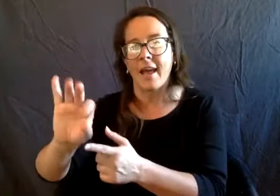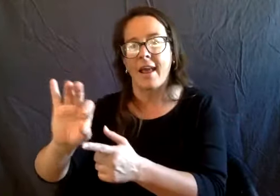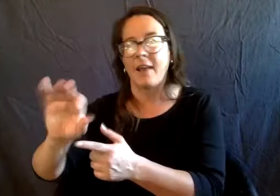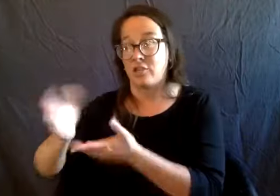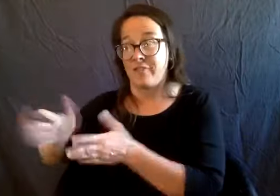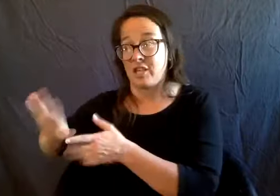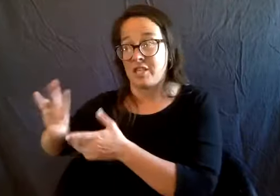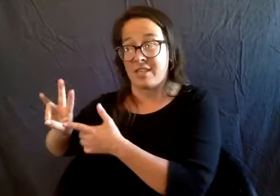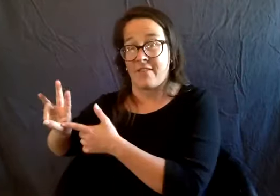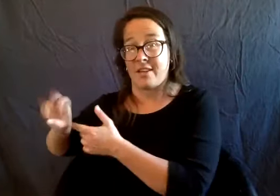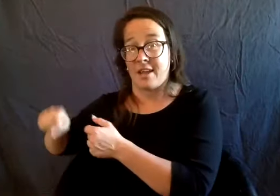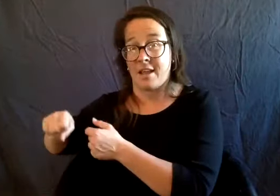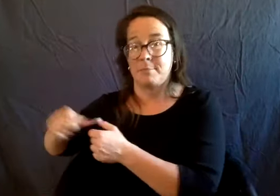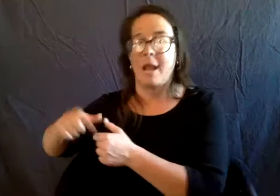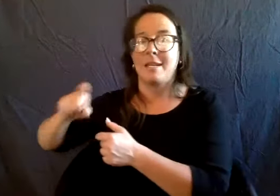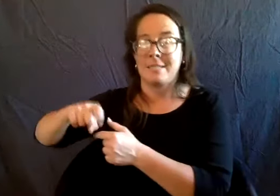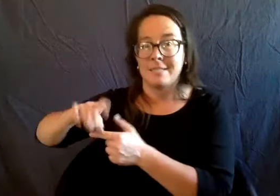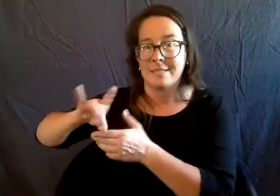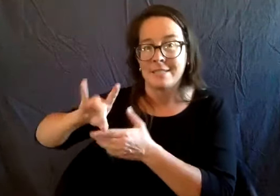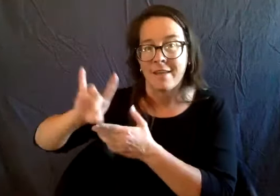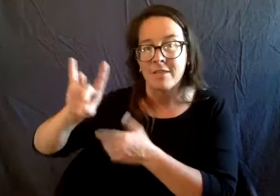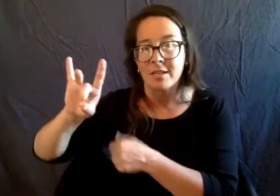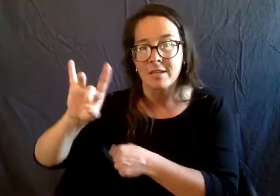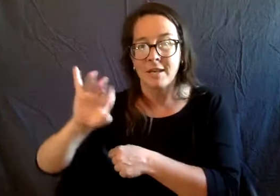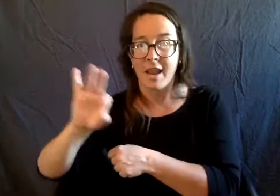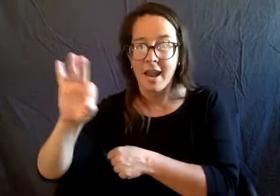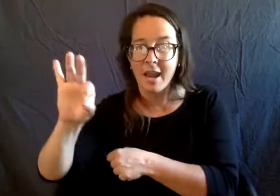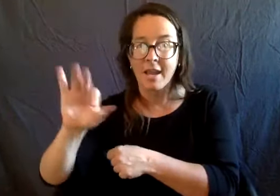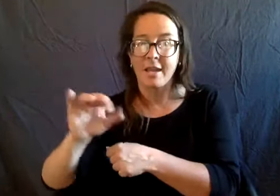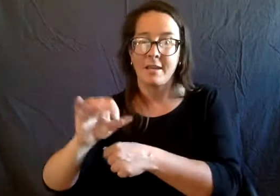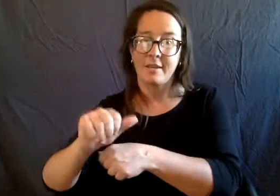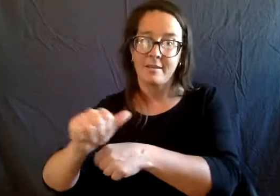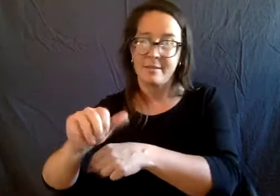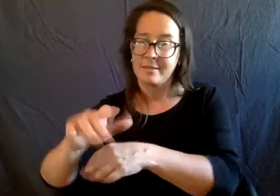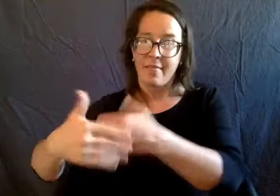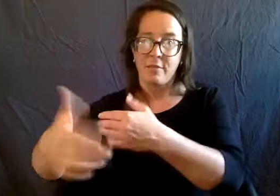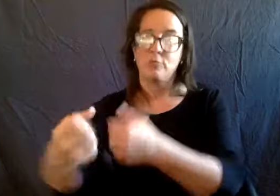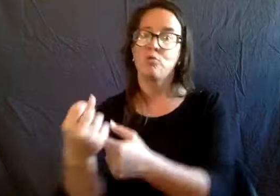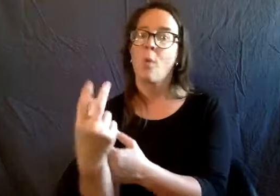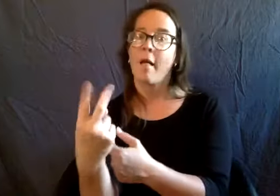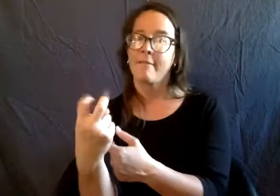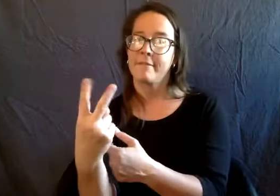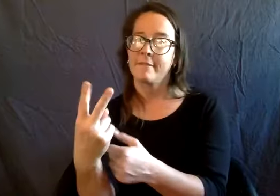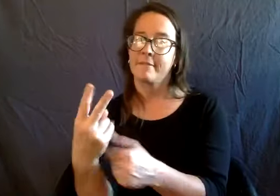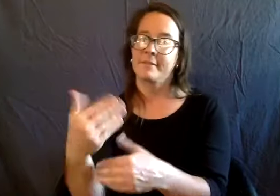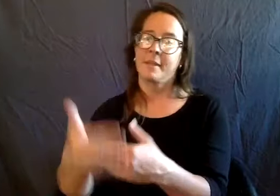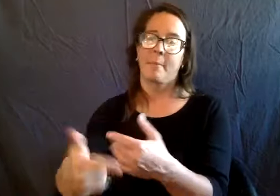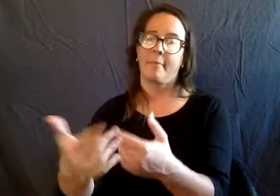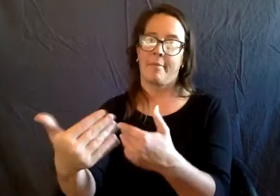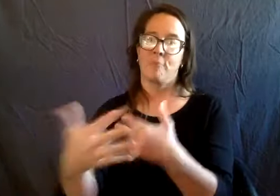take this medicine of the 12 steps, what I am told at the 12th step, it says to